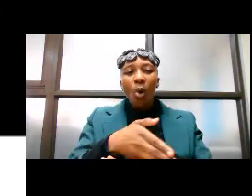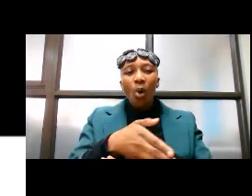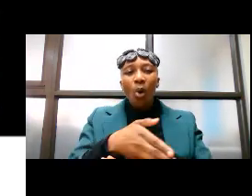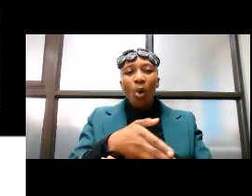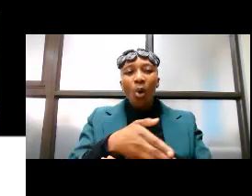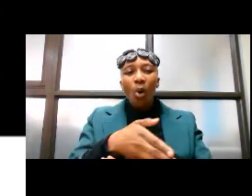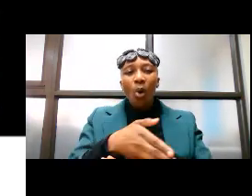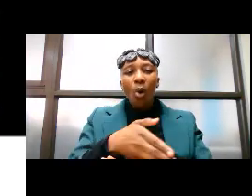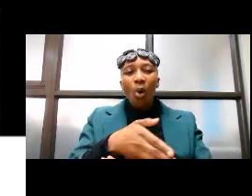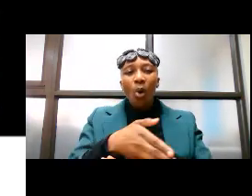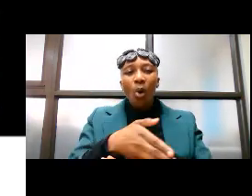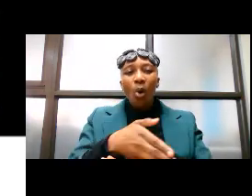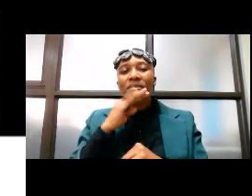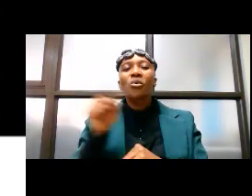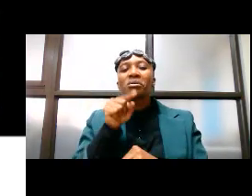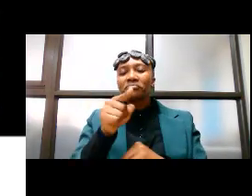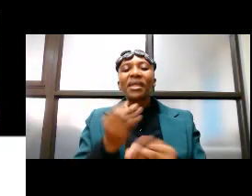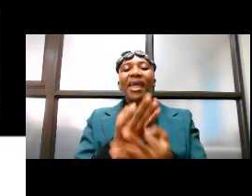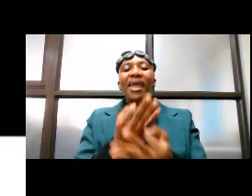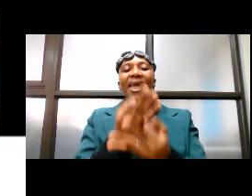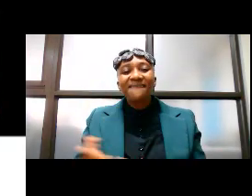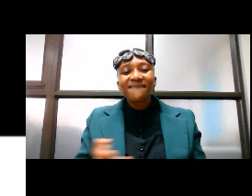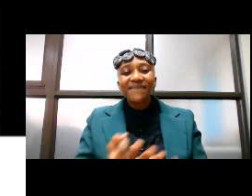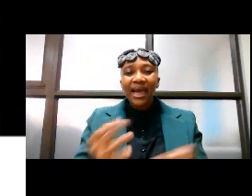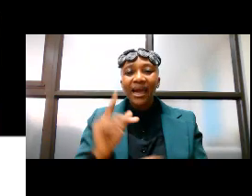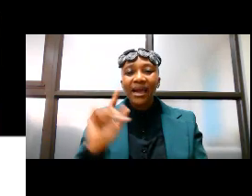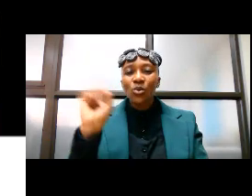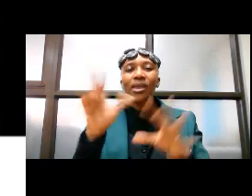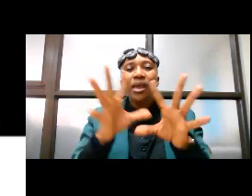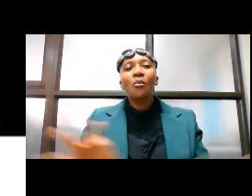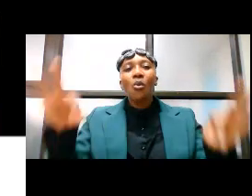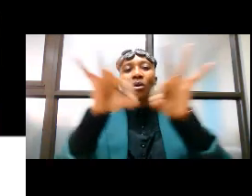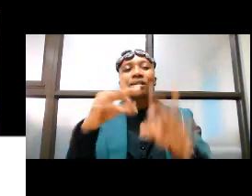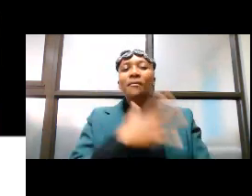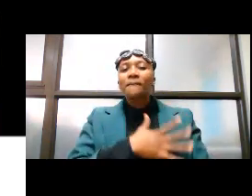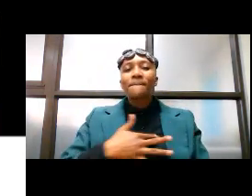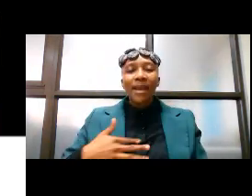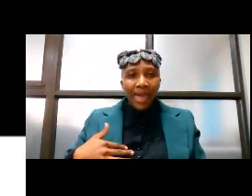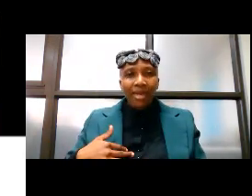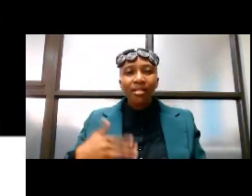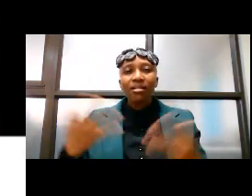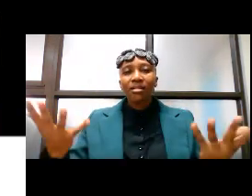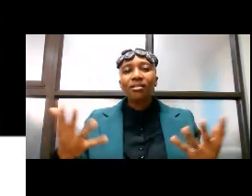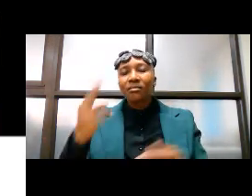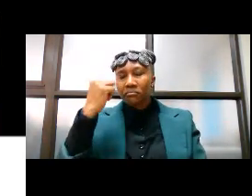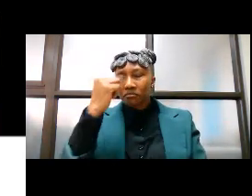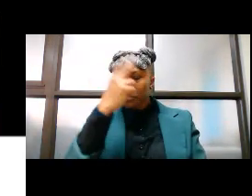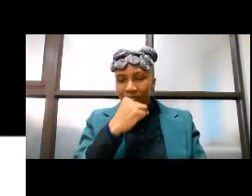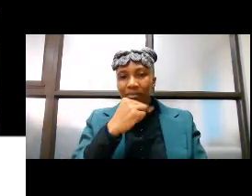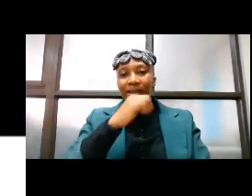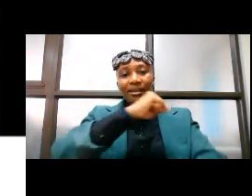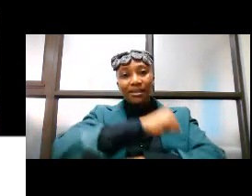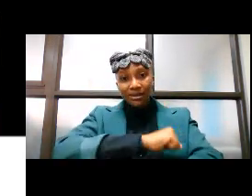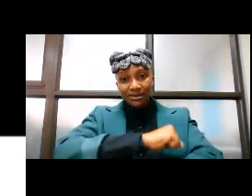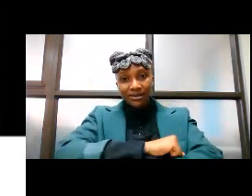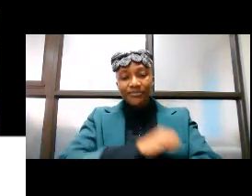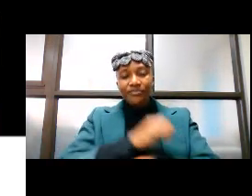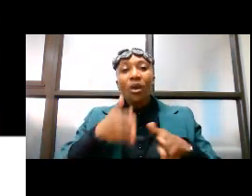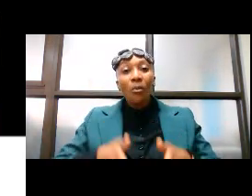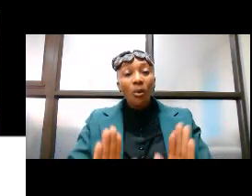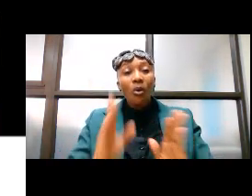Braille in the lives of our learners. With Braille, when you were born